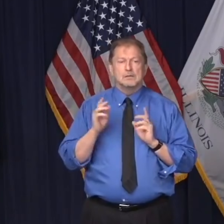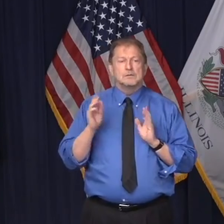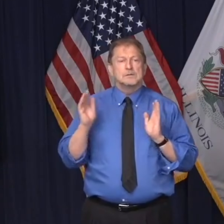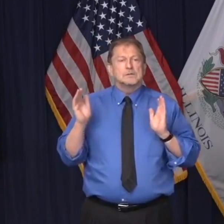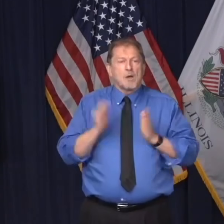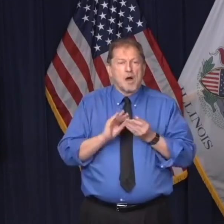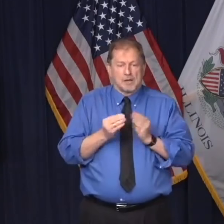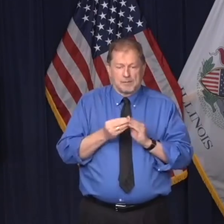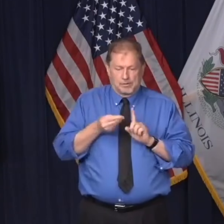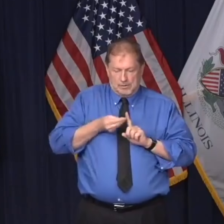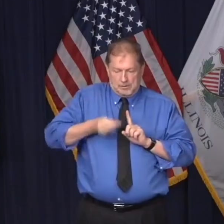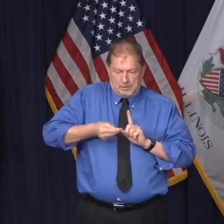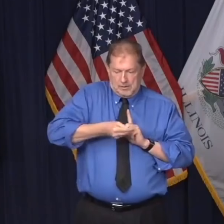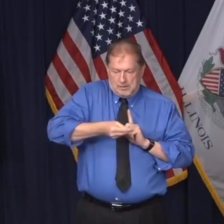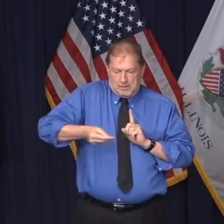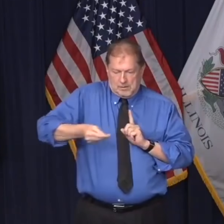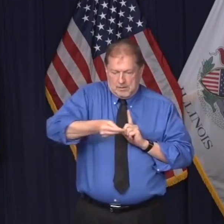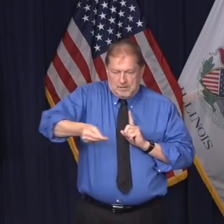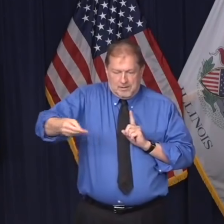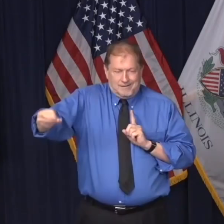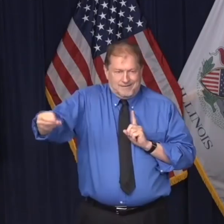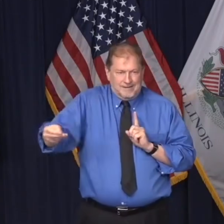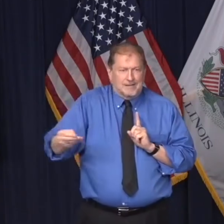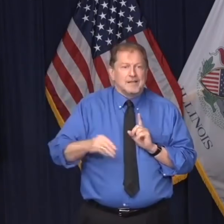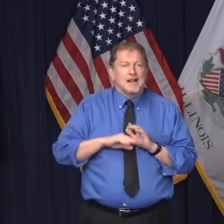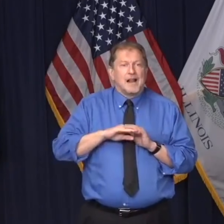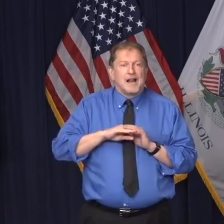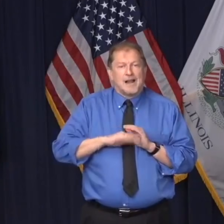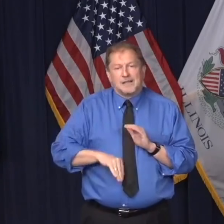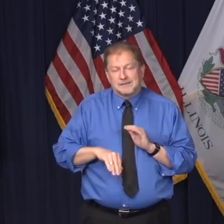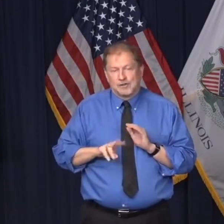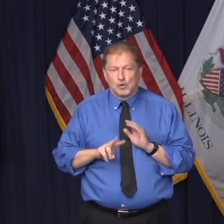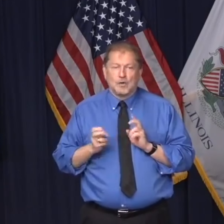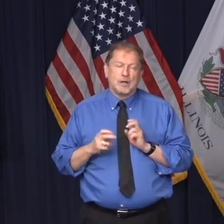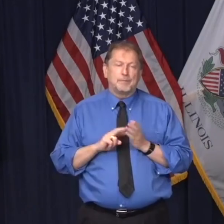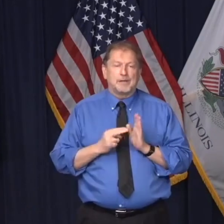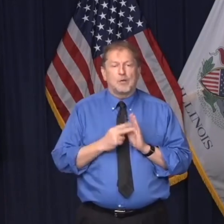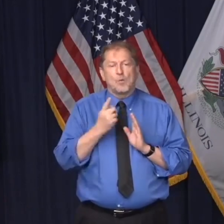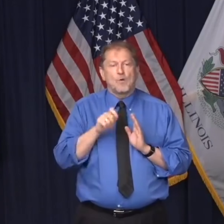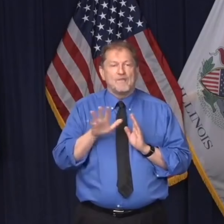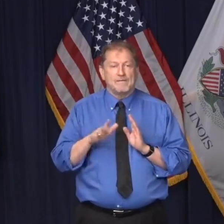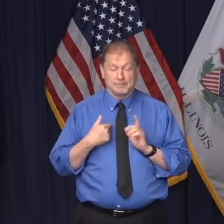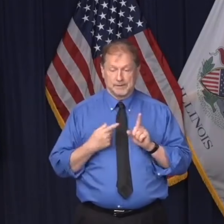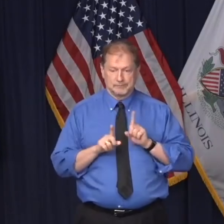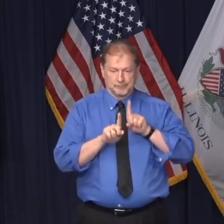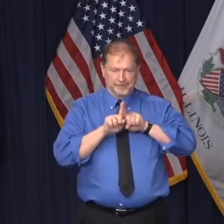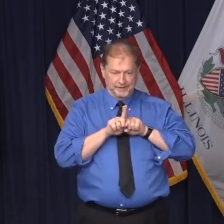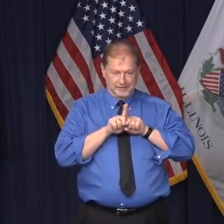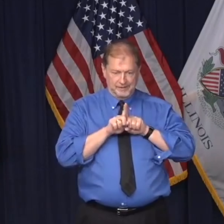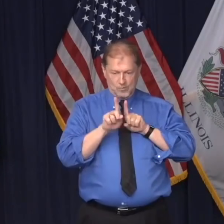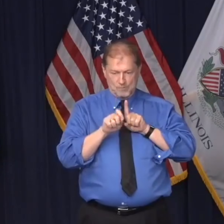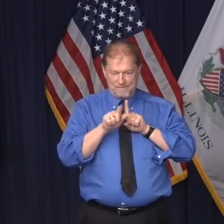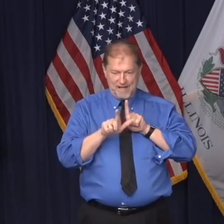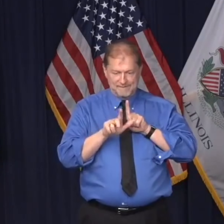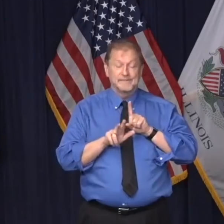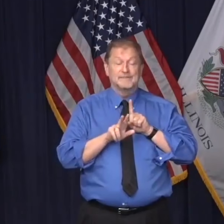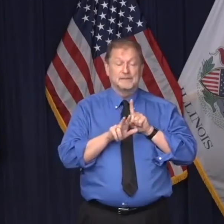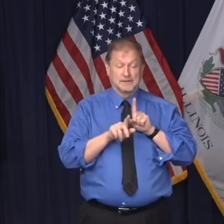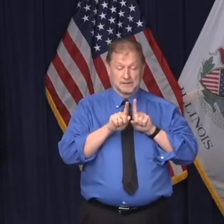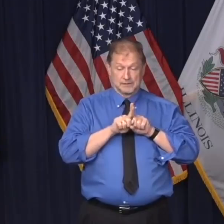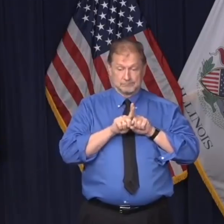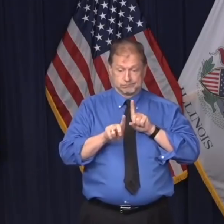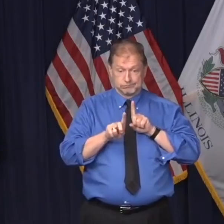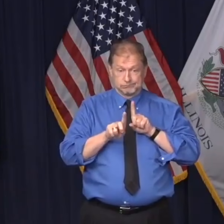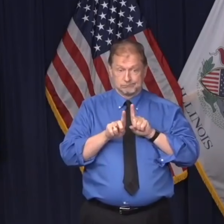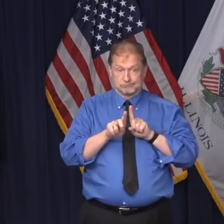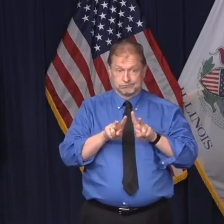the number of people get infected by one infected person, is less than 2, indeed less than 1.5 at this point. It had been up at 3.5. So all of those